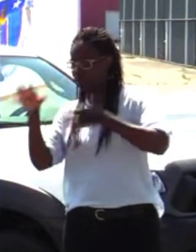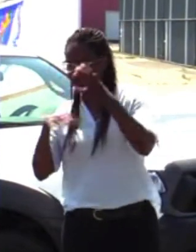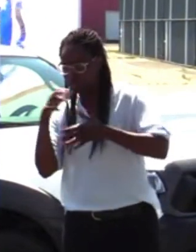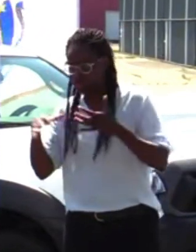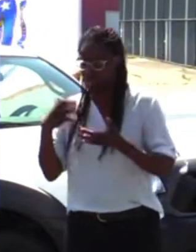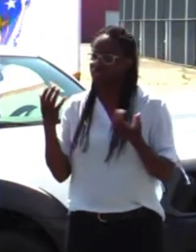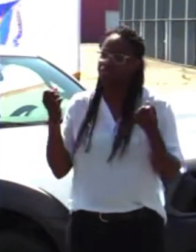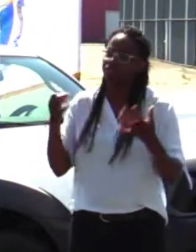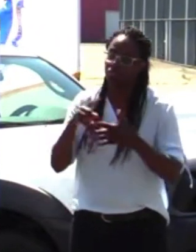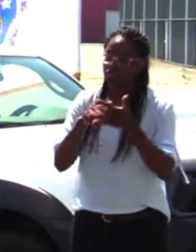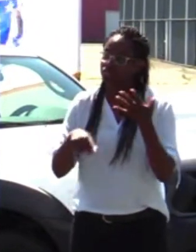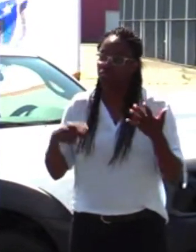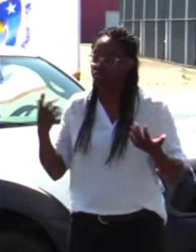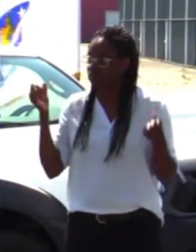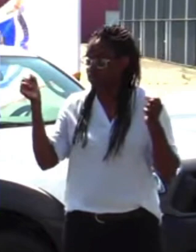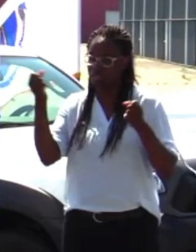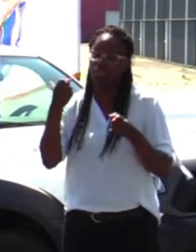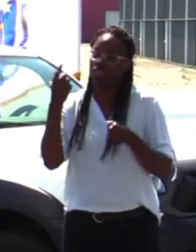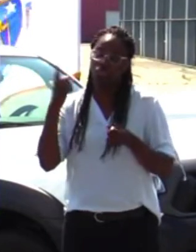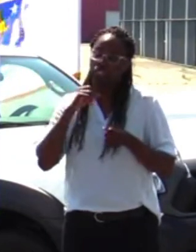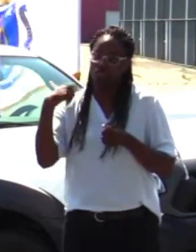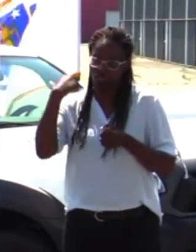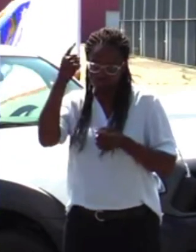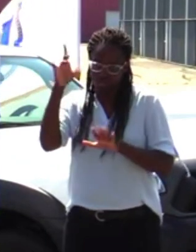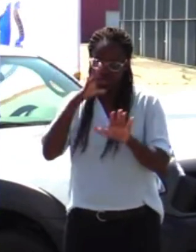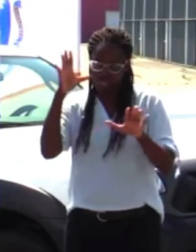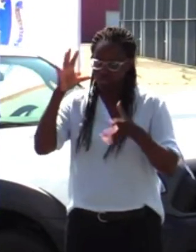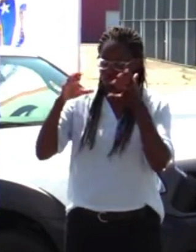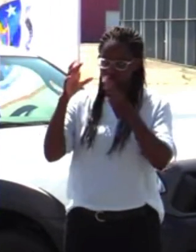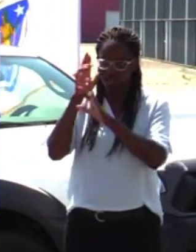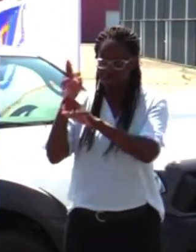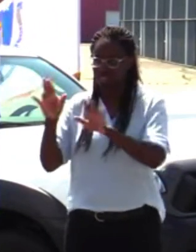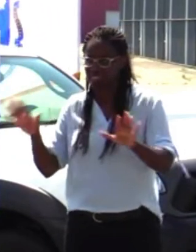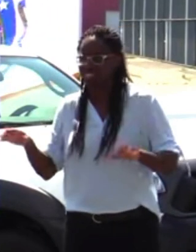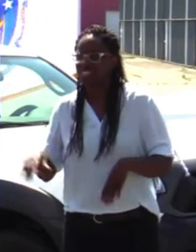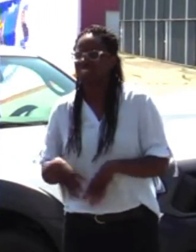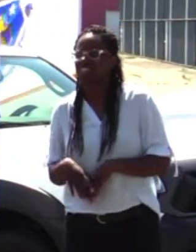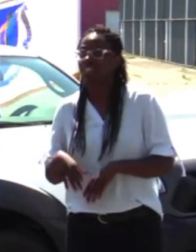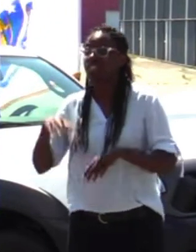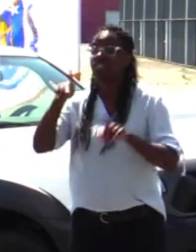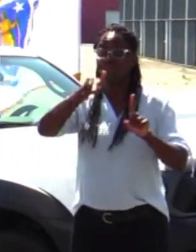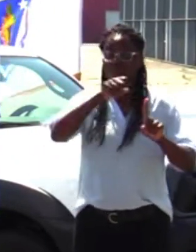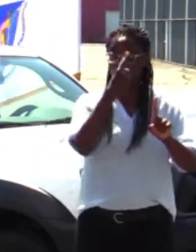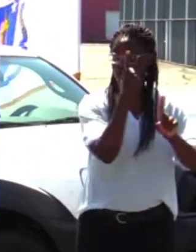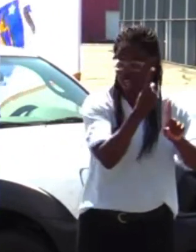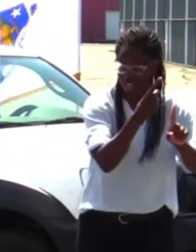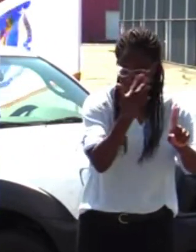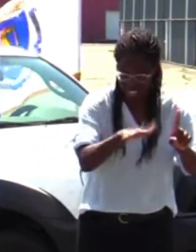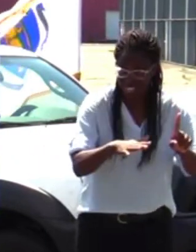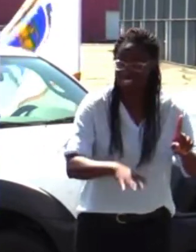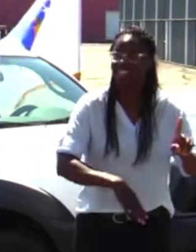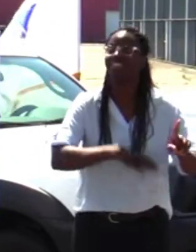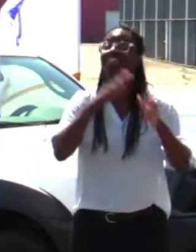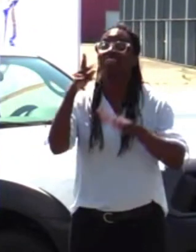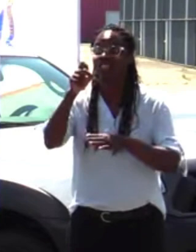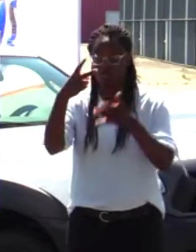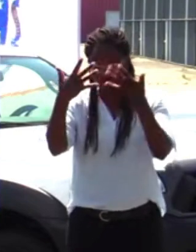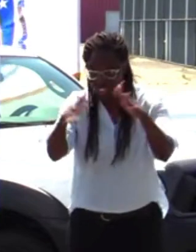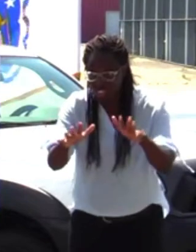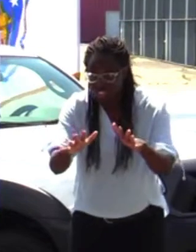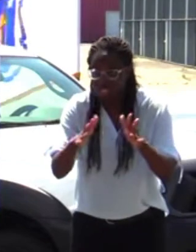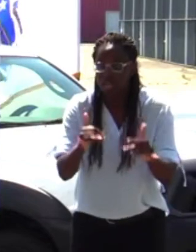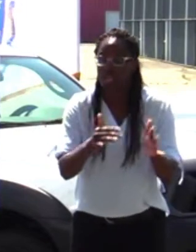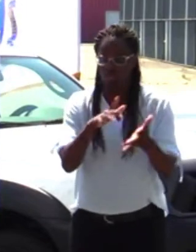single time in phase one, step one, and phase one, step two, and phase two, step one. Um, and I wish there was some way to avoid